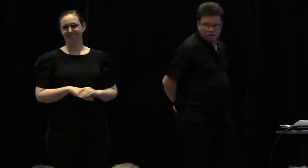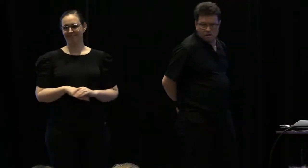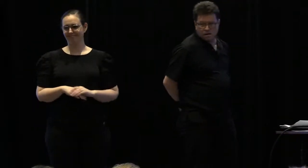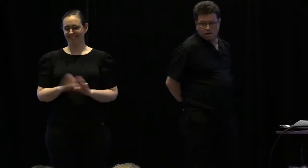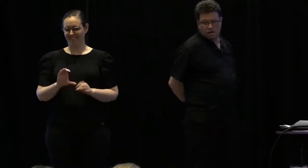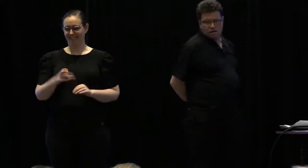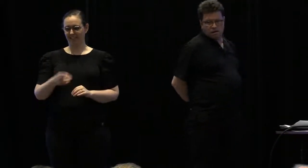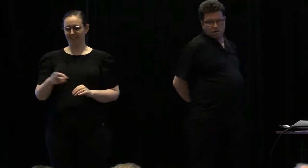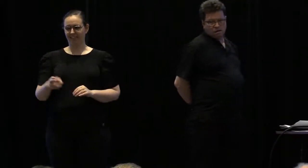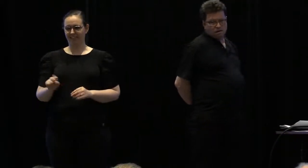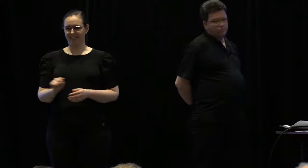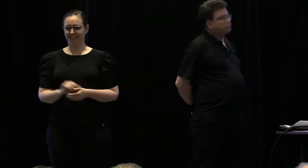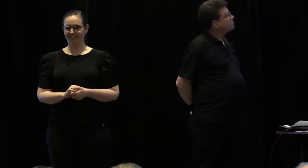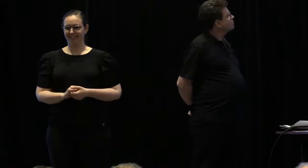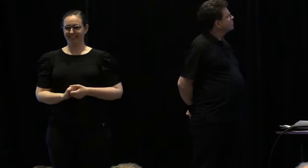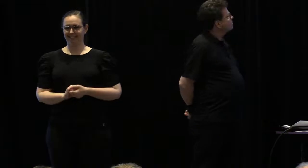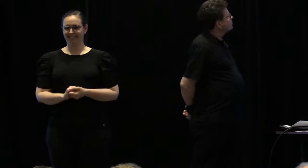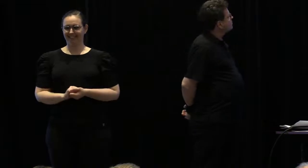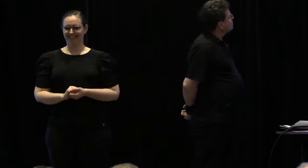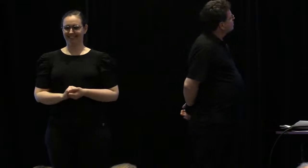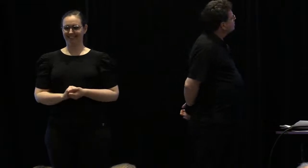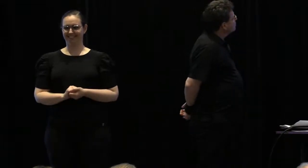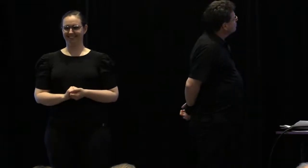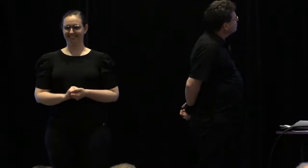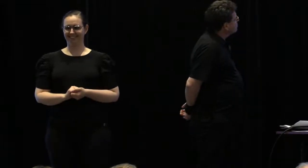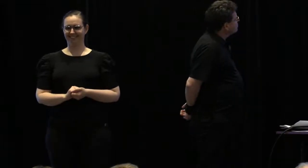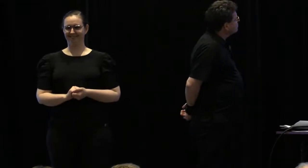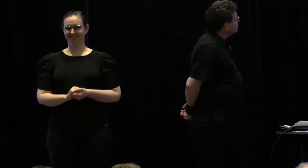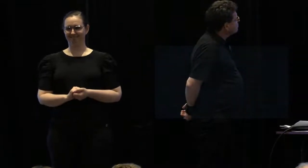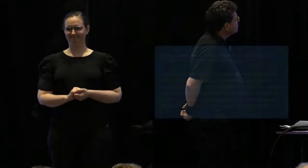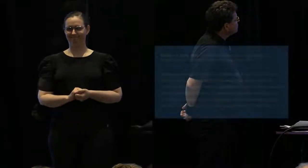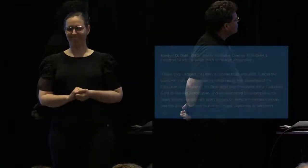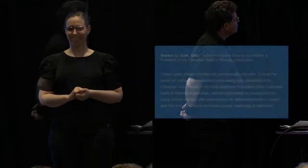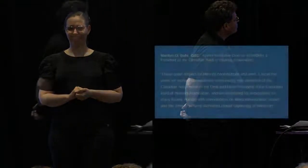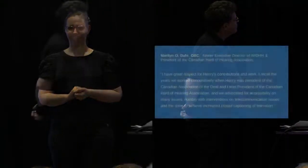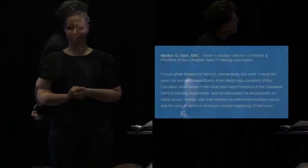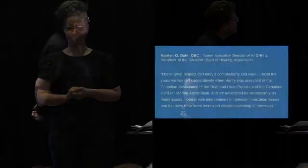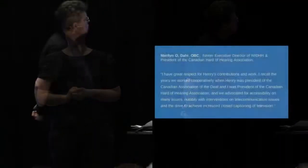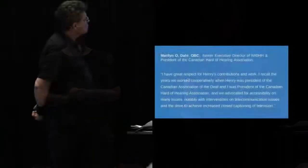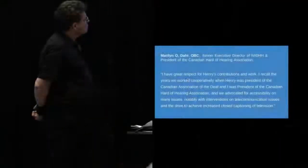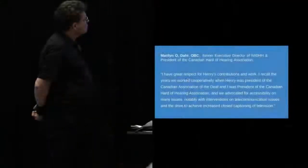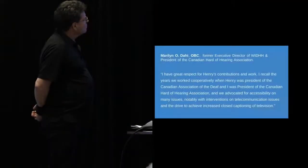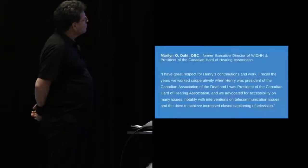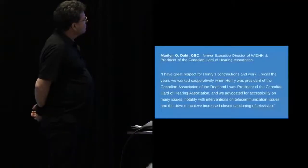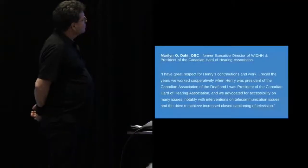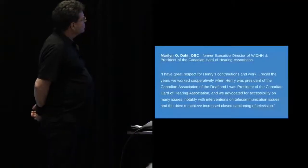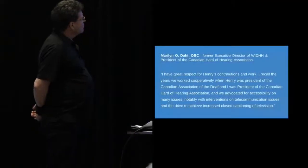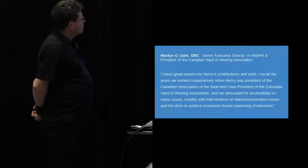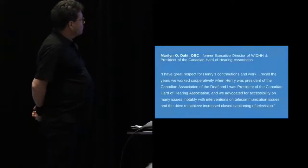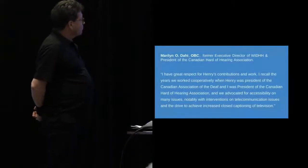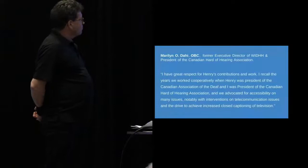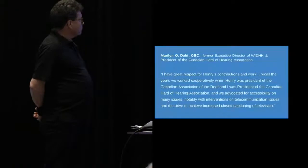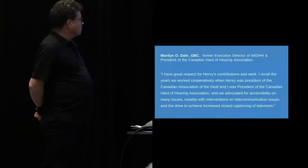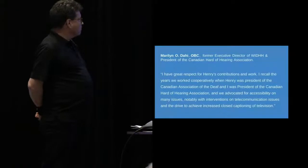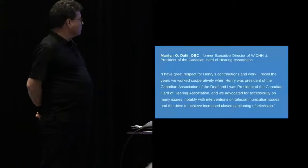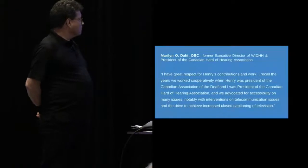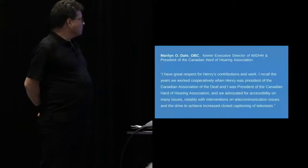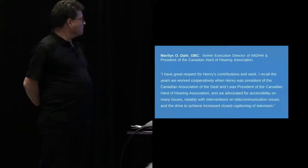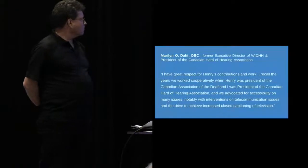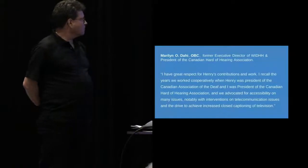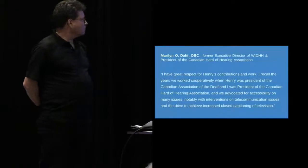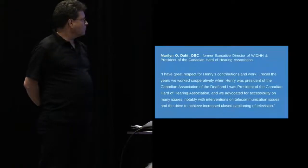"I have great respect for Henry's contributions and work. I recall the years we worked cooperatively when Henry was president of the